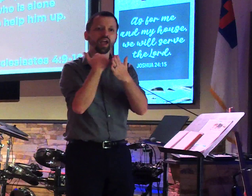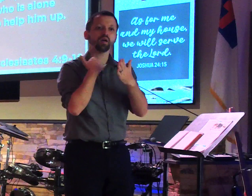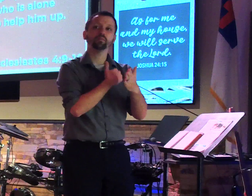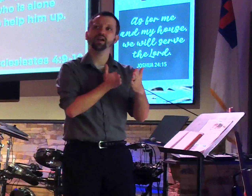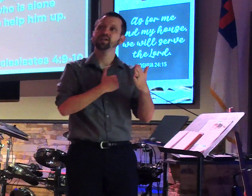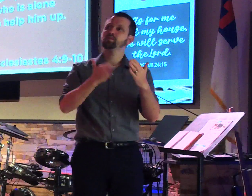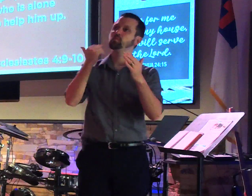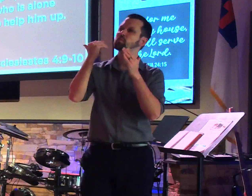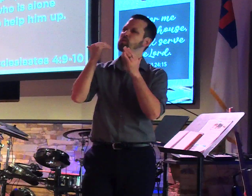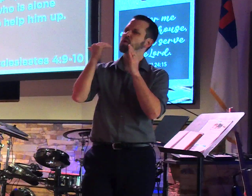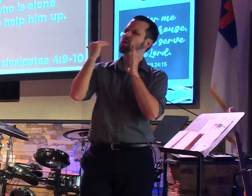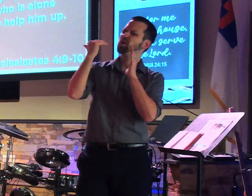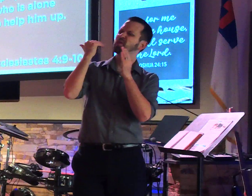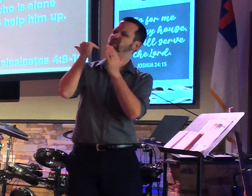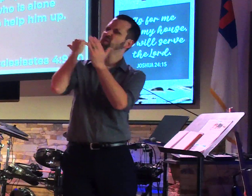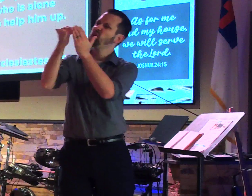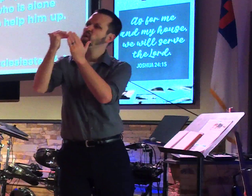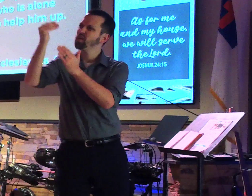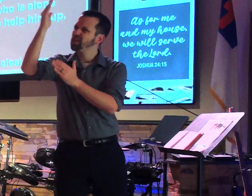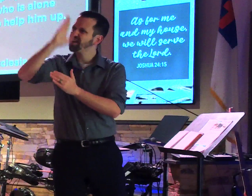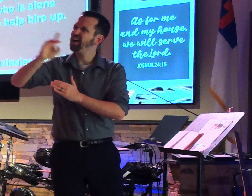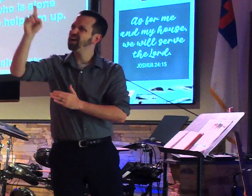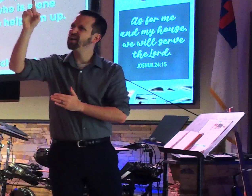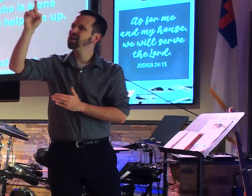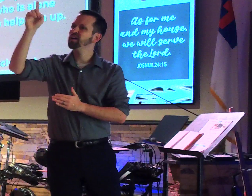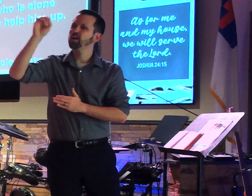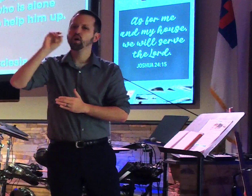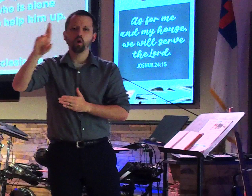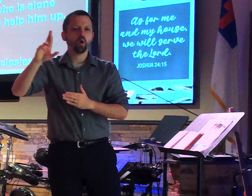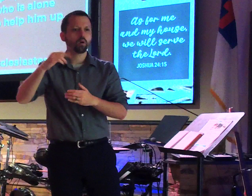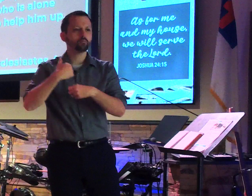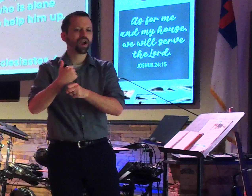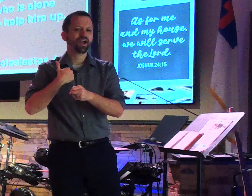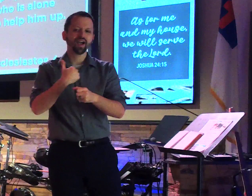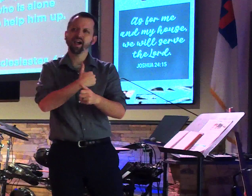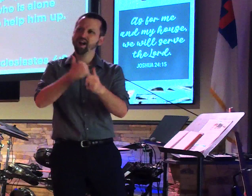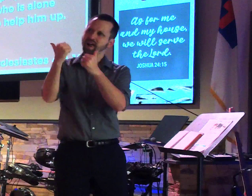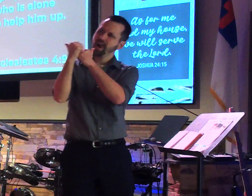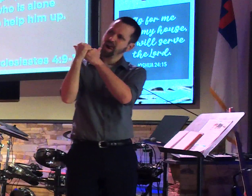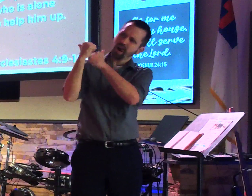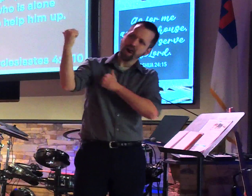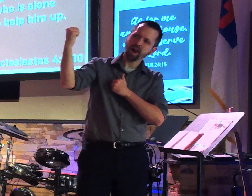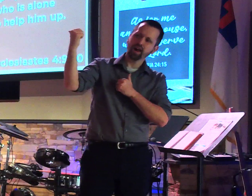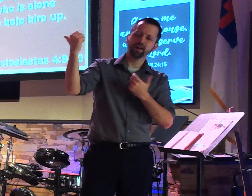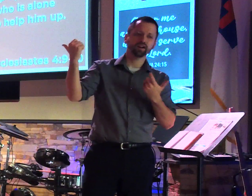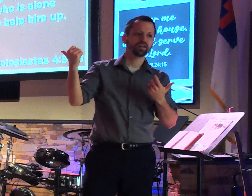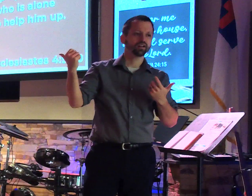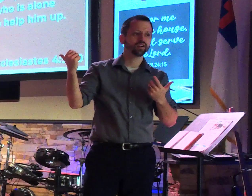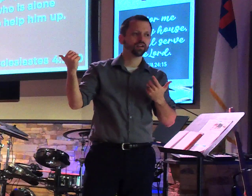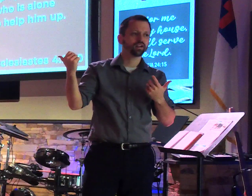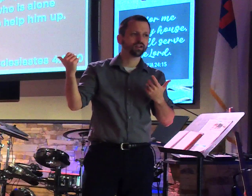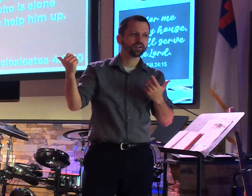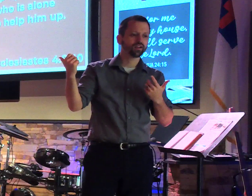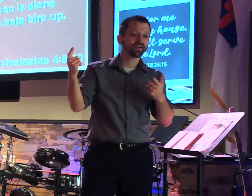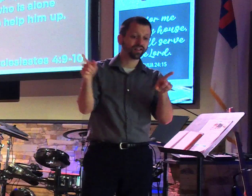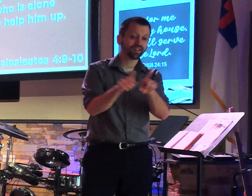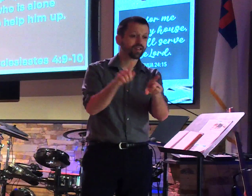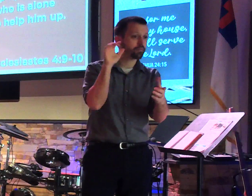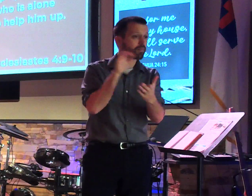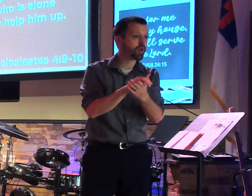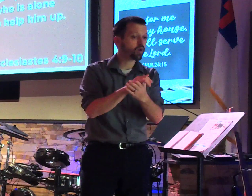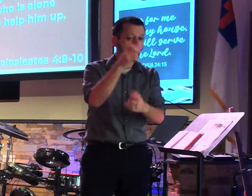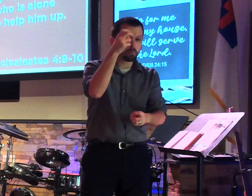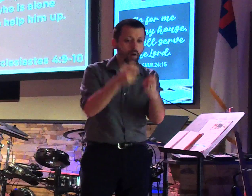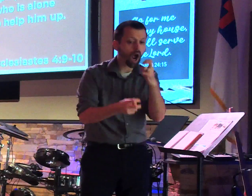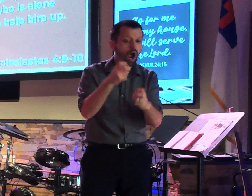God, or trials and problems can drive us further away from God. And the same is true in marriage. Trials can either